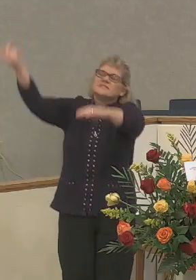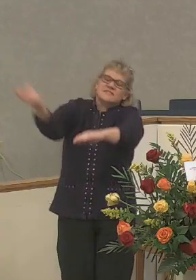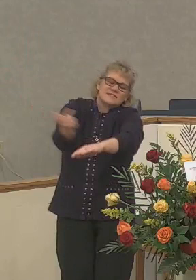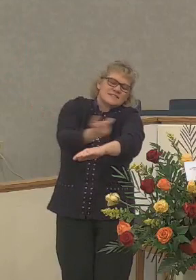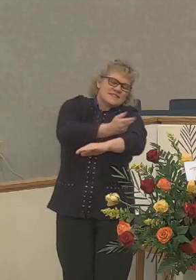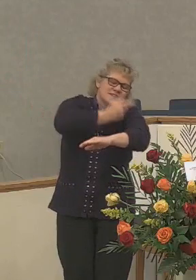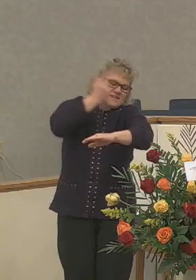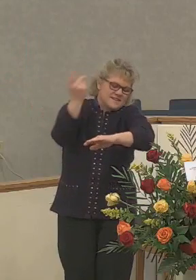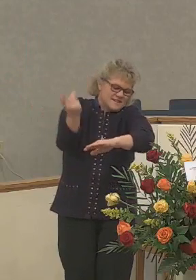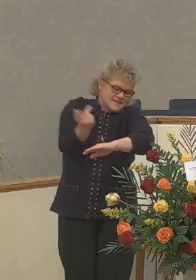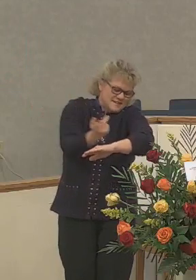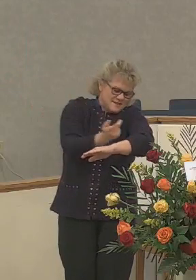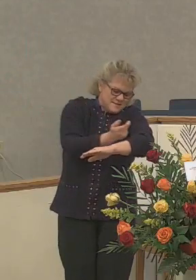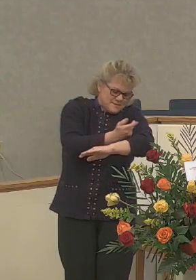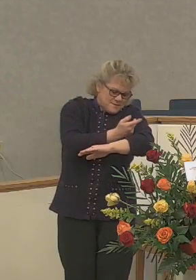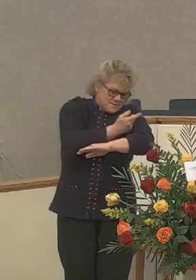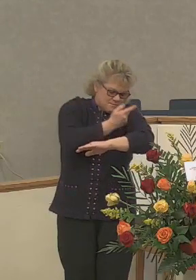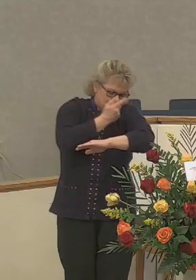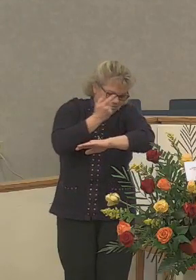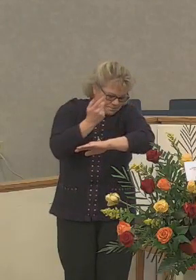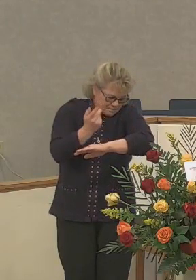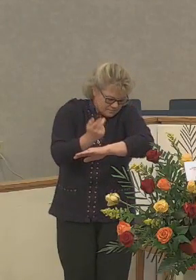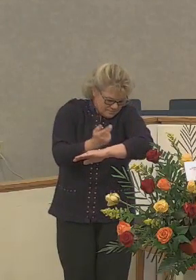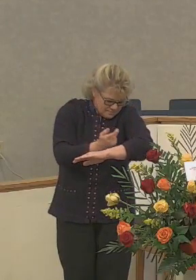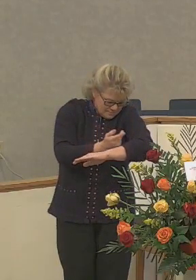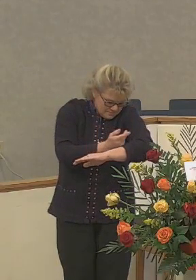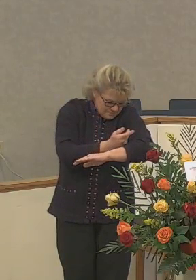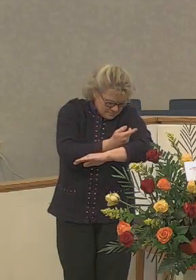risen Lamb.